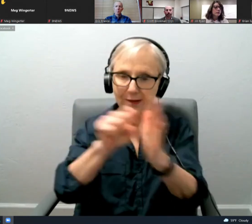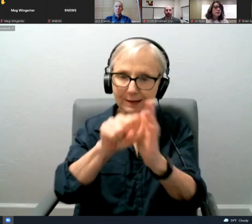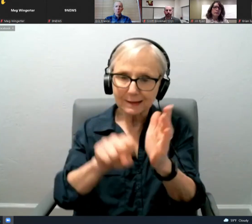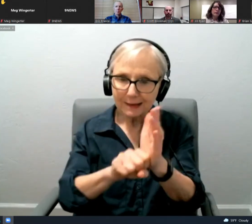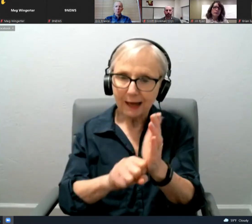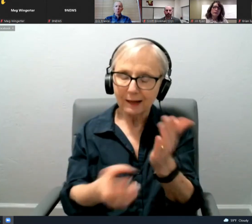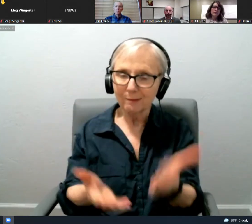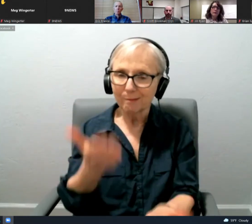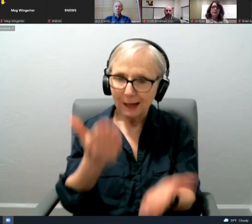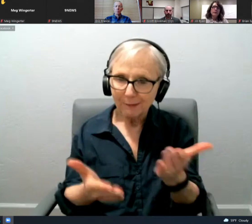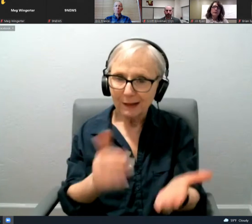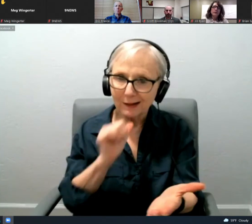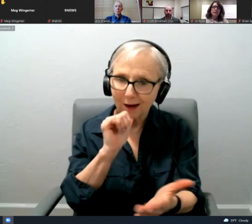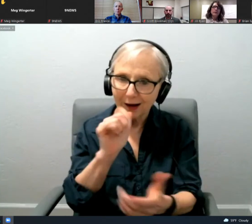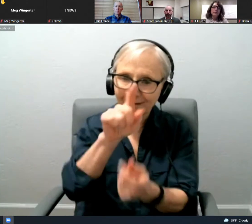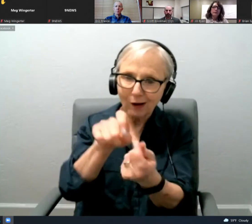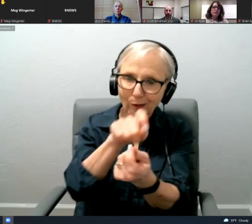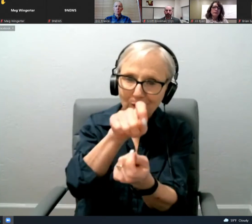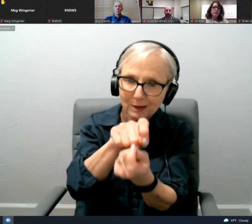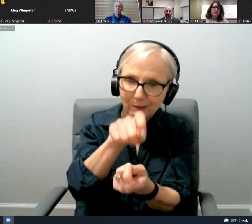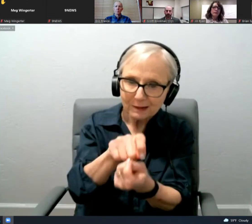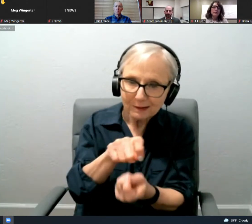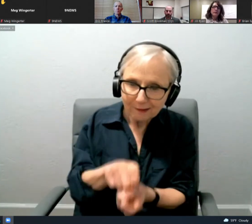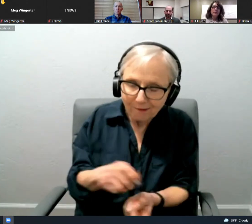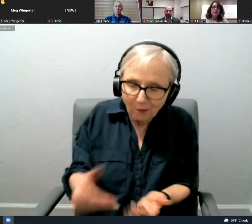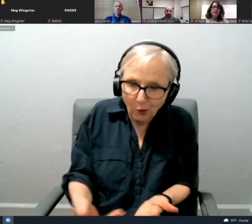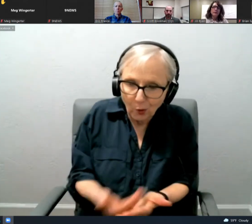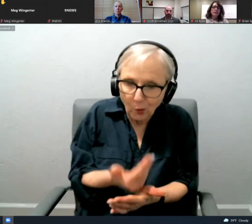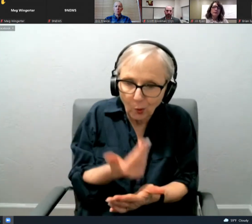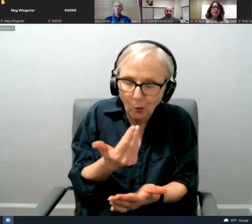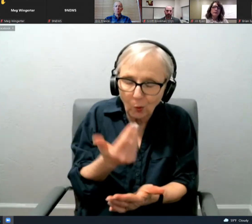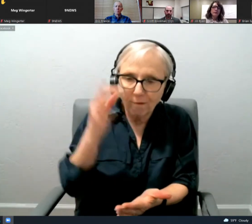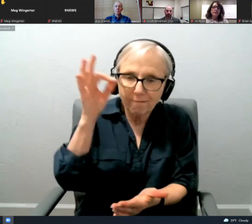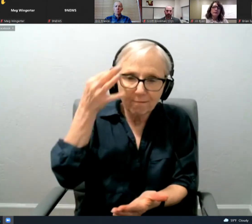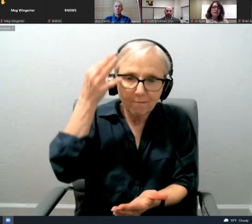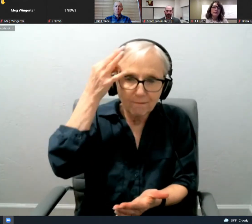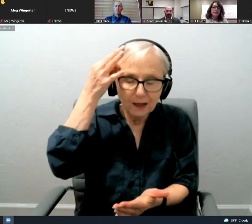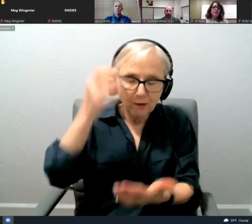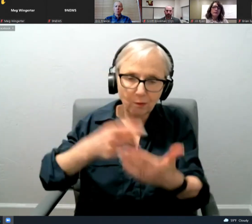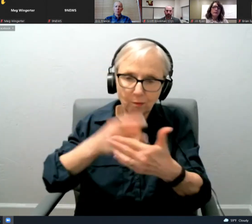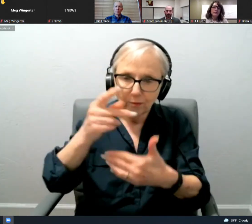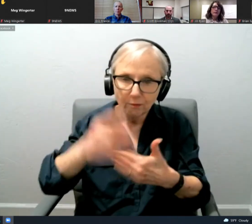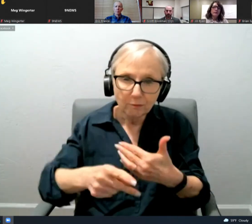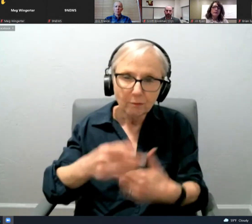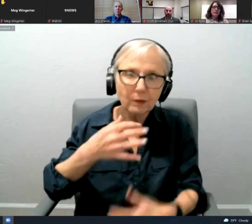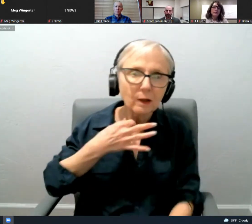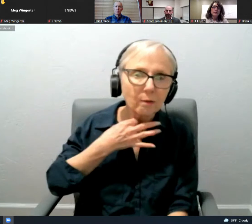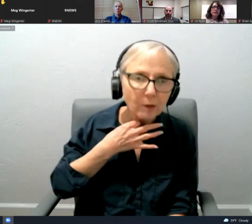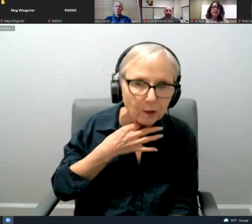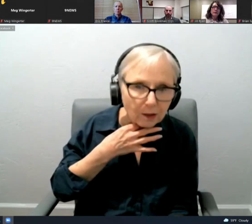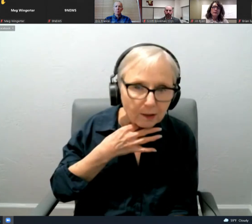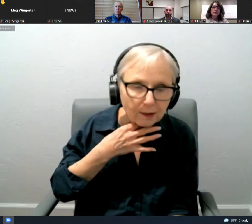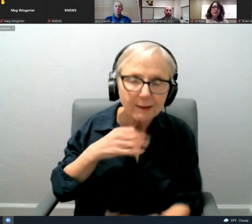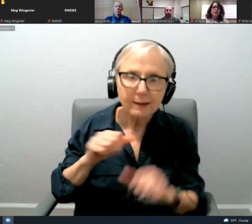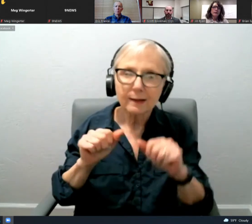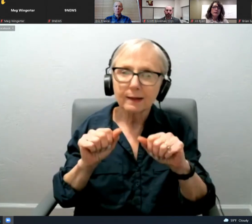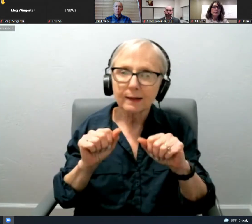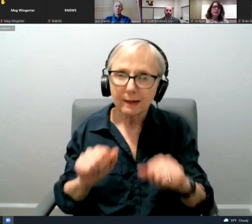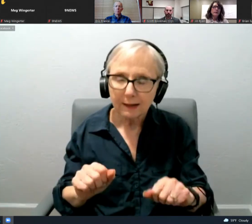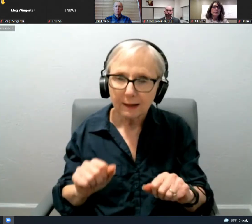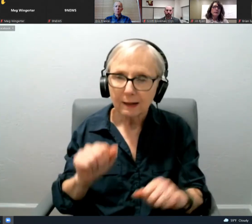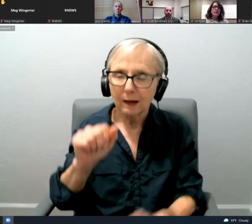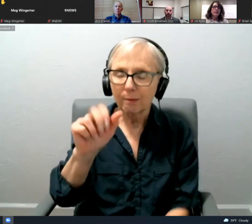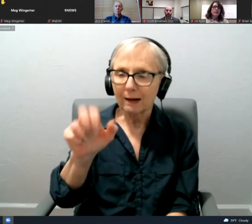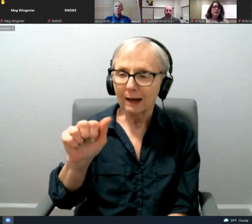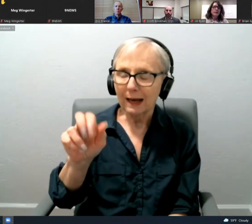necessarily have all the logistics of that federal program ready to go. But I am curious if anybody could talk about those